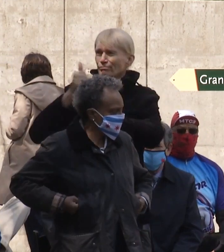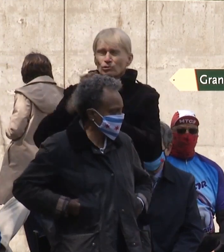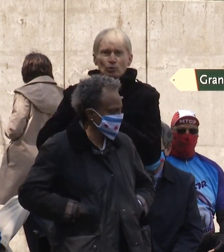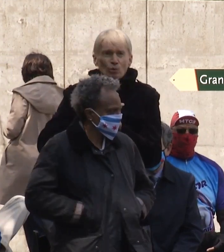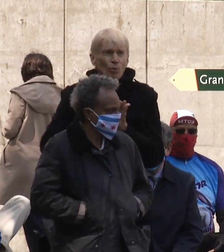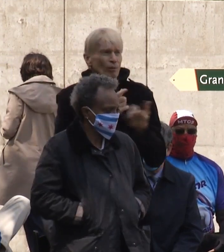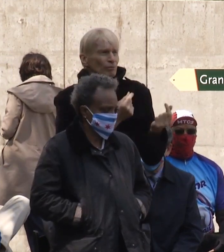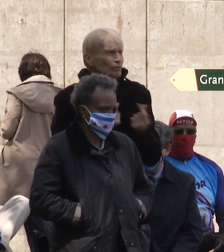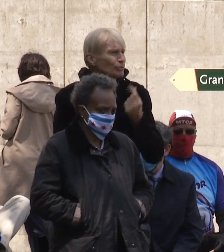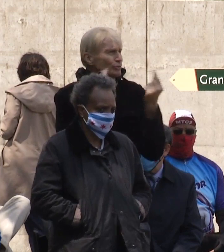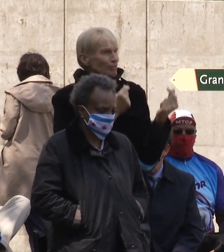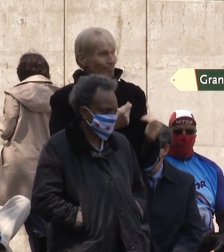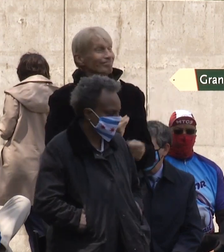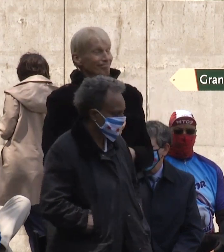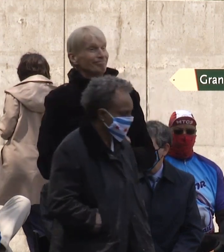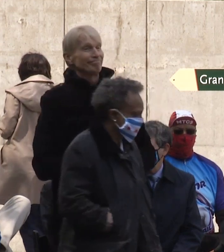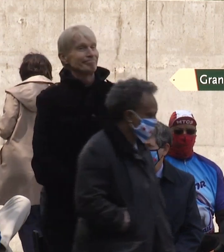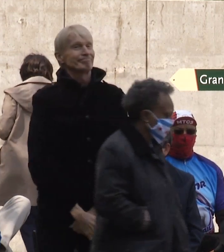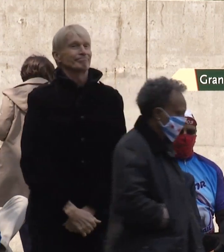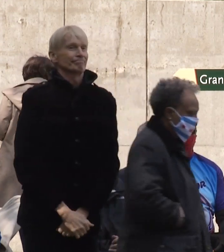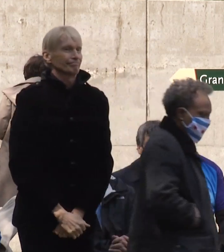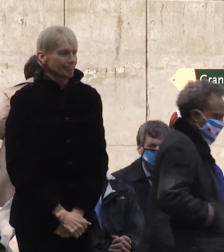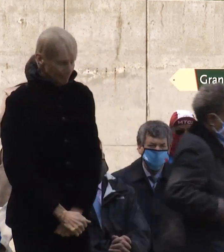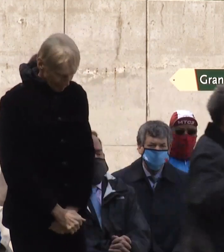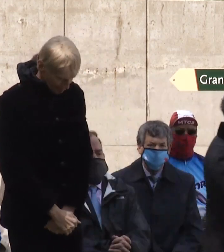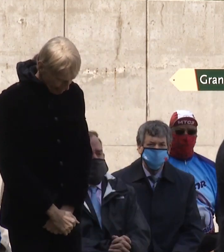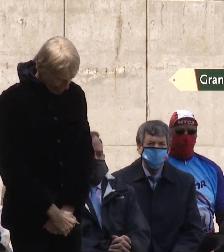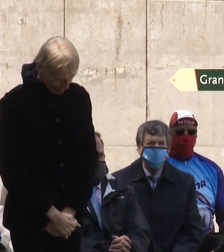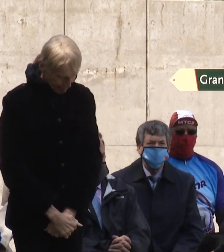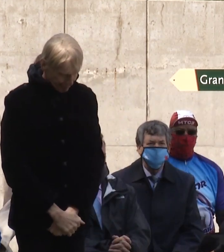in a non-motorized way.